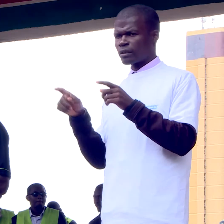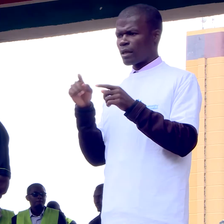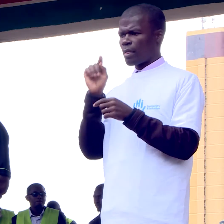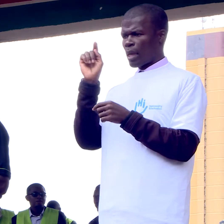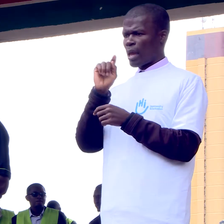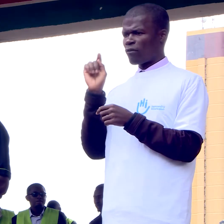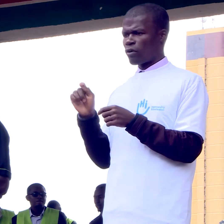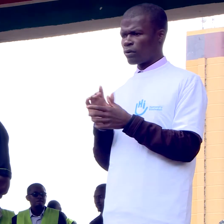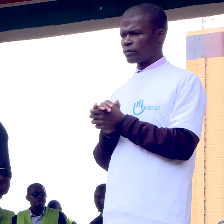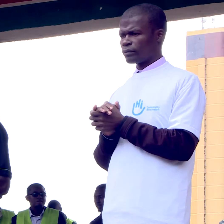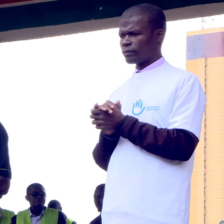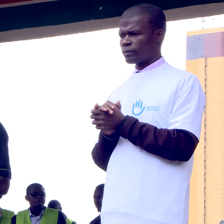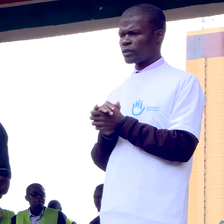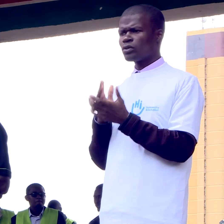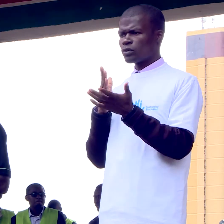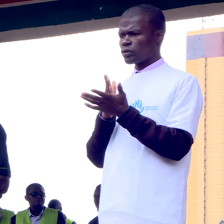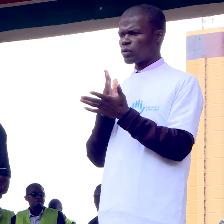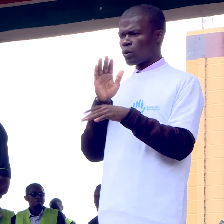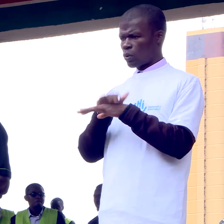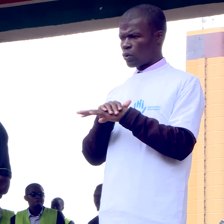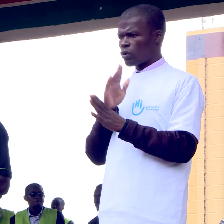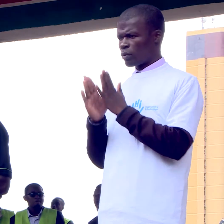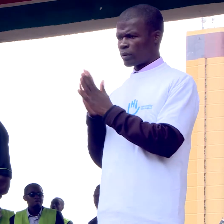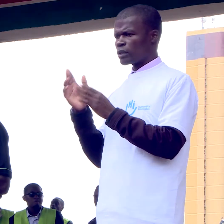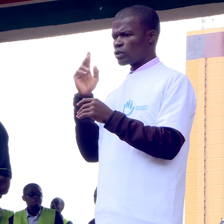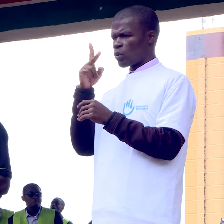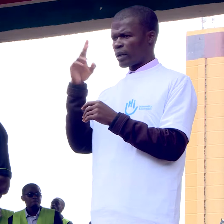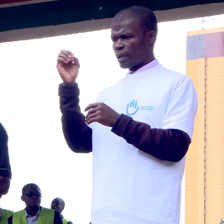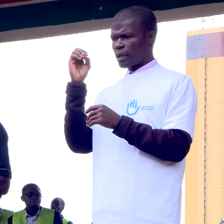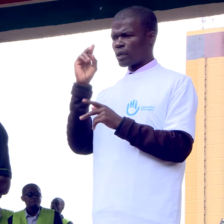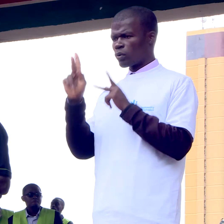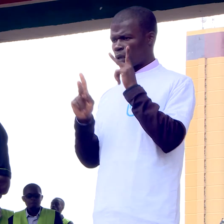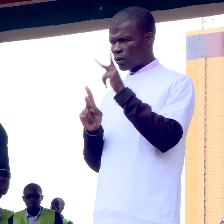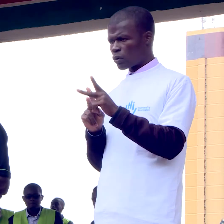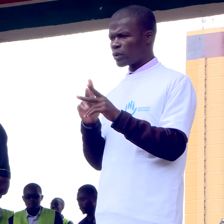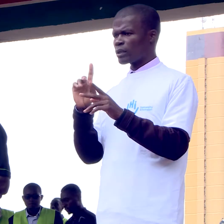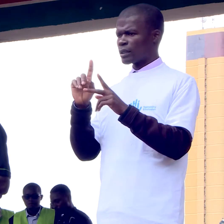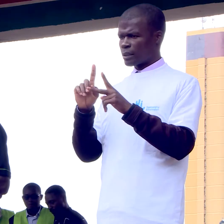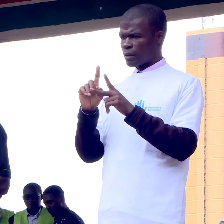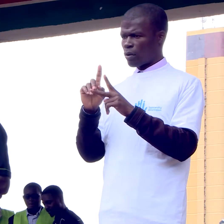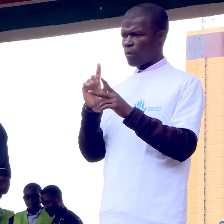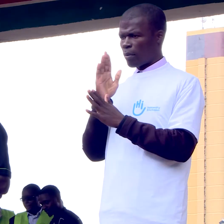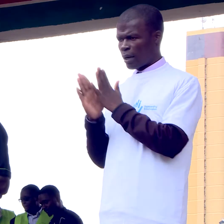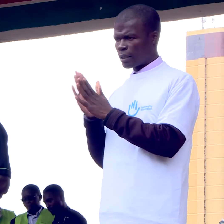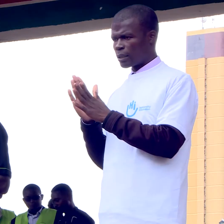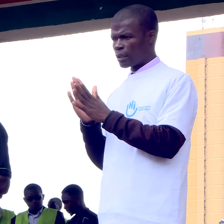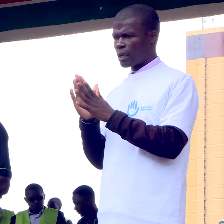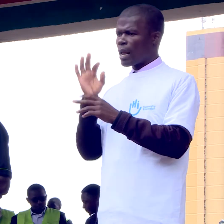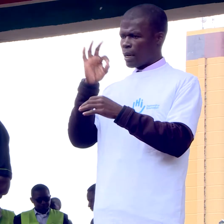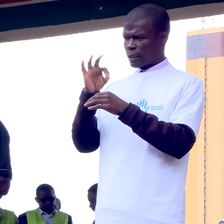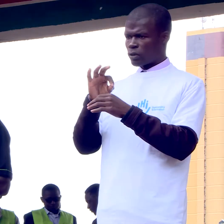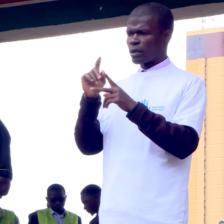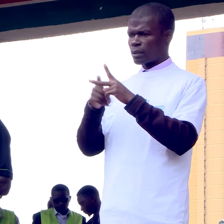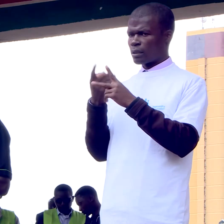Therefore, effective preparation for the 2022 general election begins now. However,